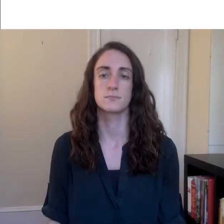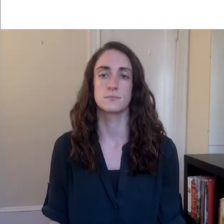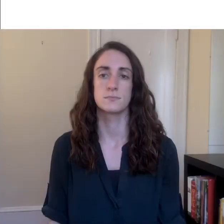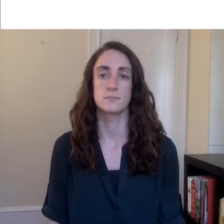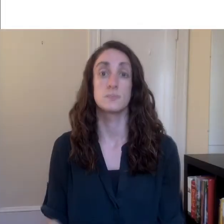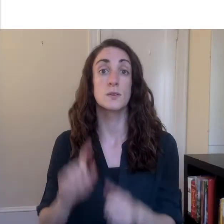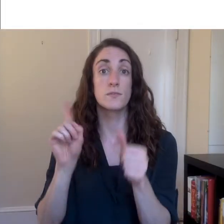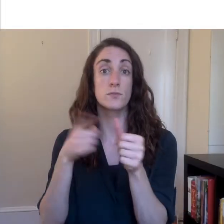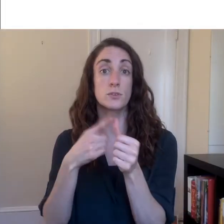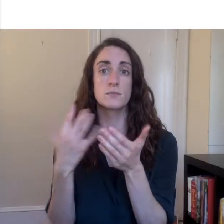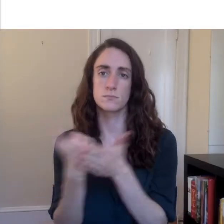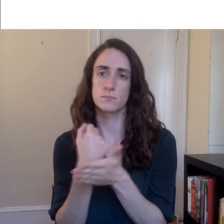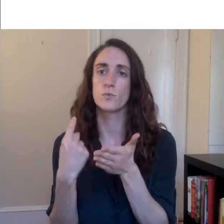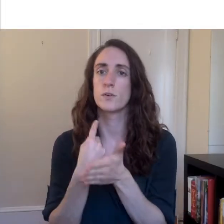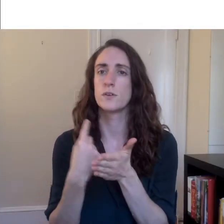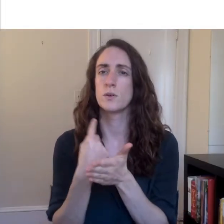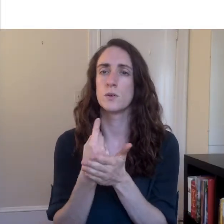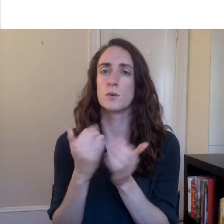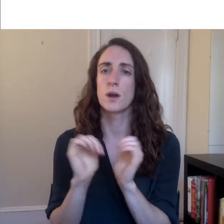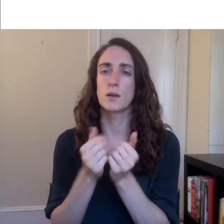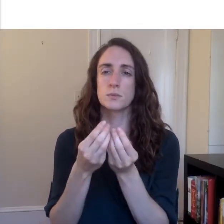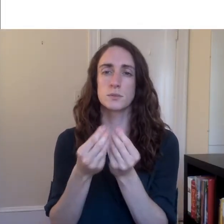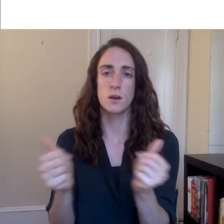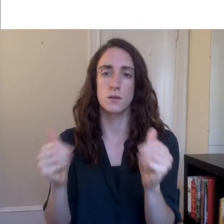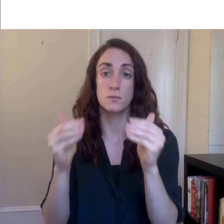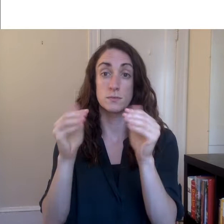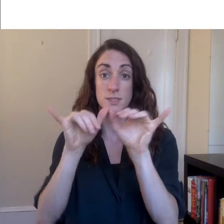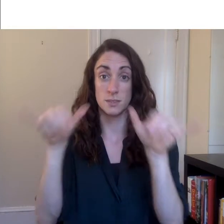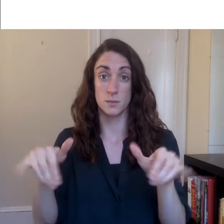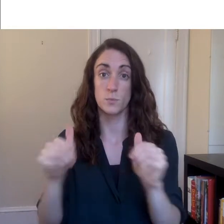First, let's briefly review how to solve a system of equations with graphing.